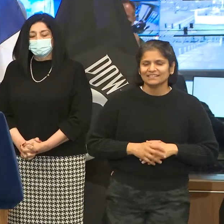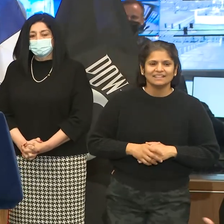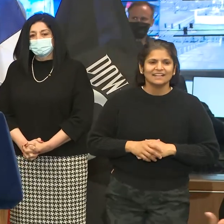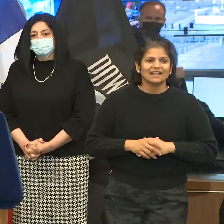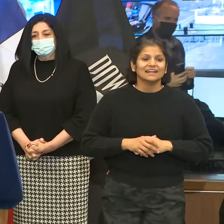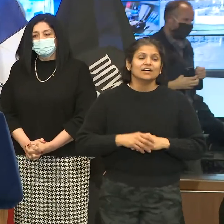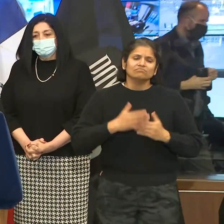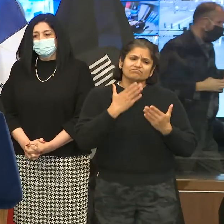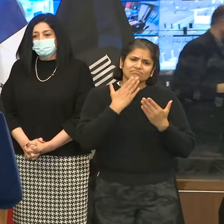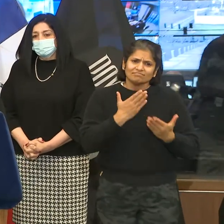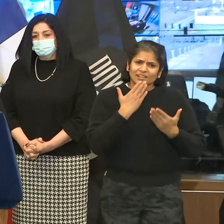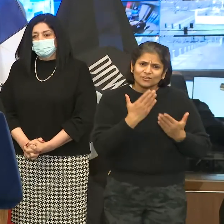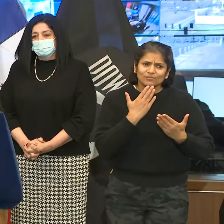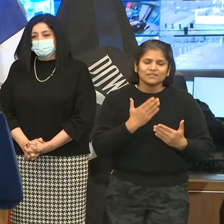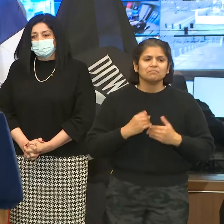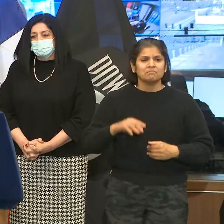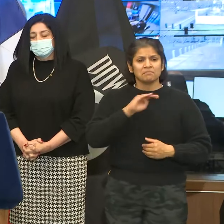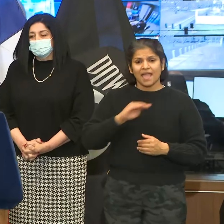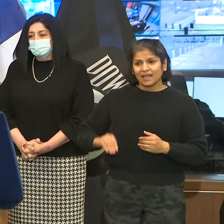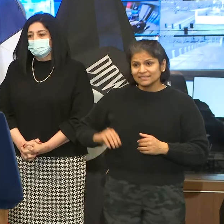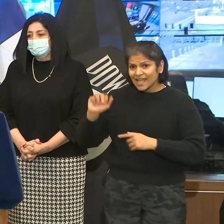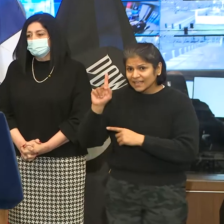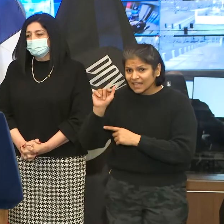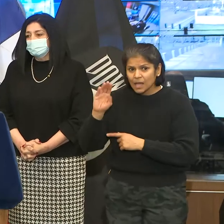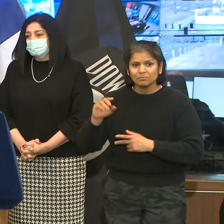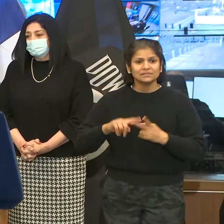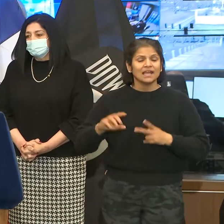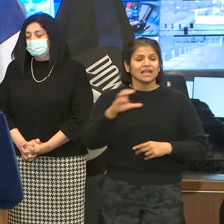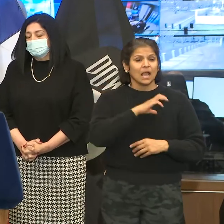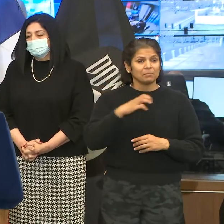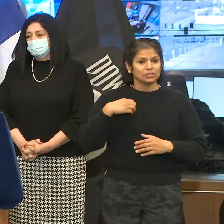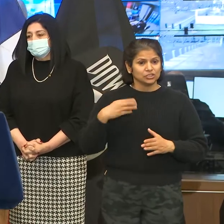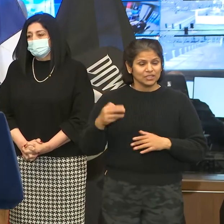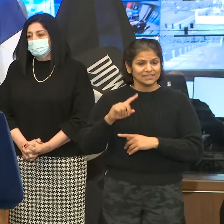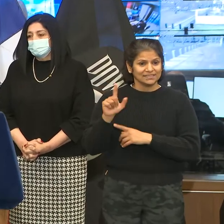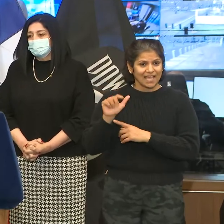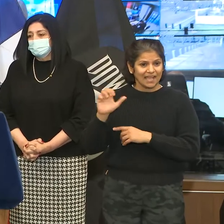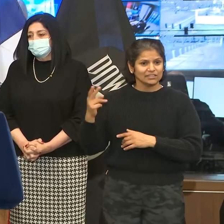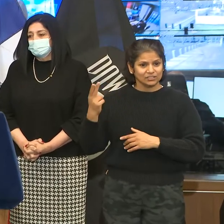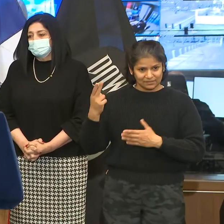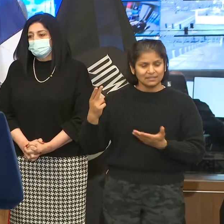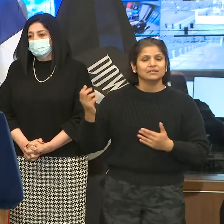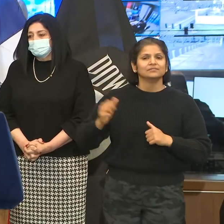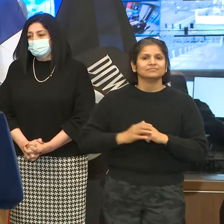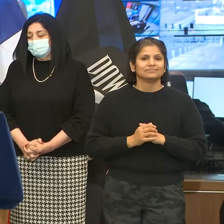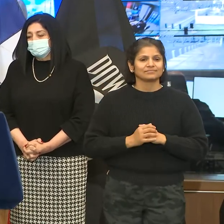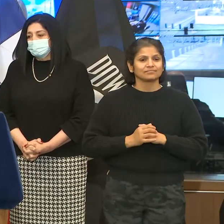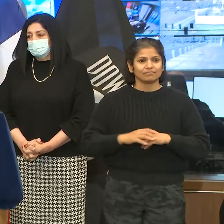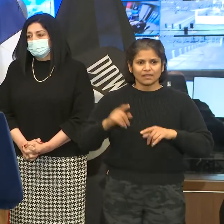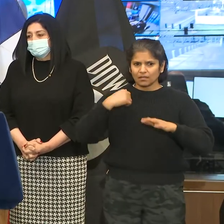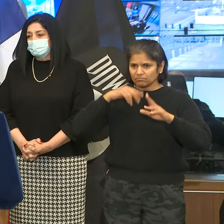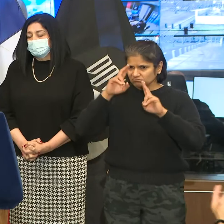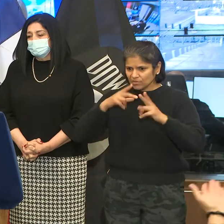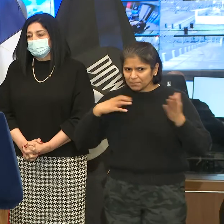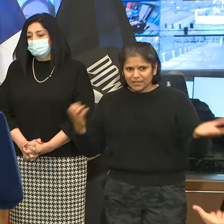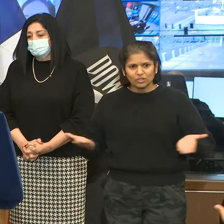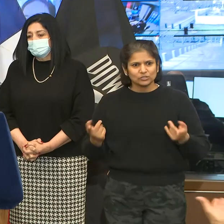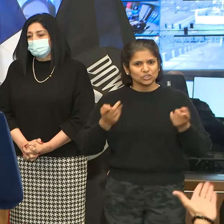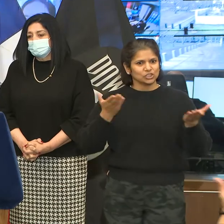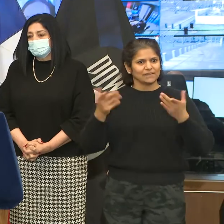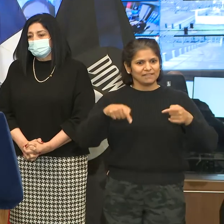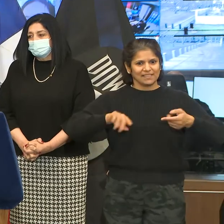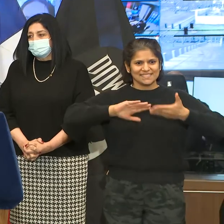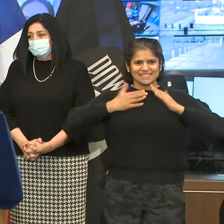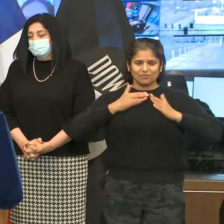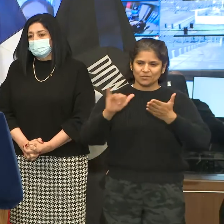Thank you. Thank you, Mayor Adams and incoming Commissioner Iscol. It has been an honor to serve the City of New York for